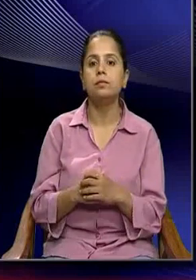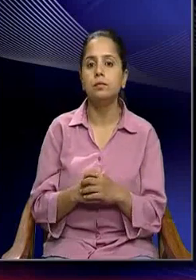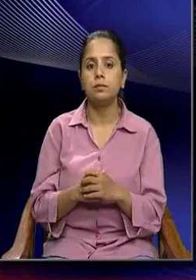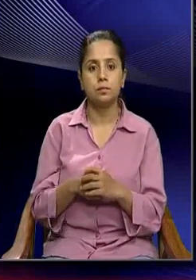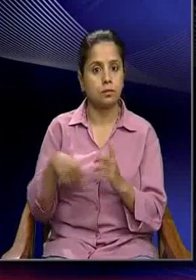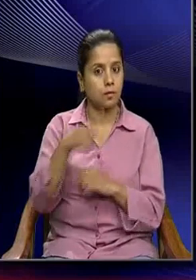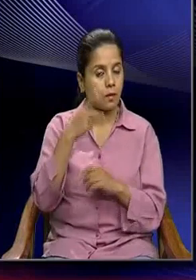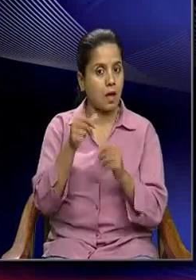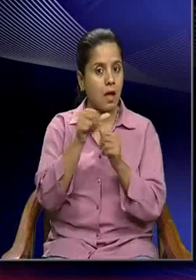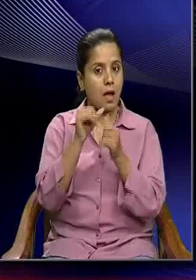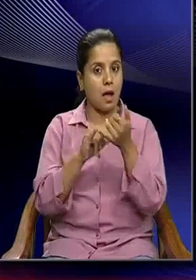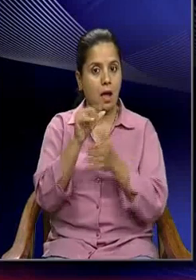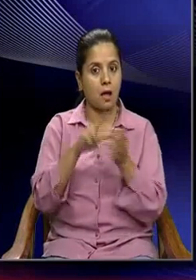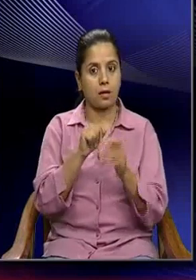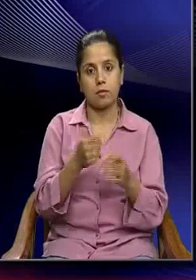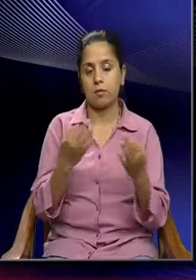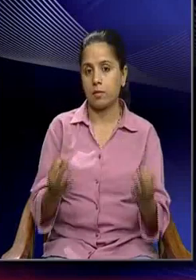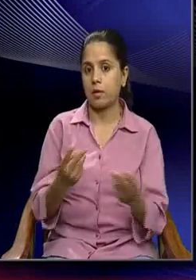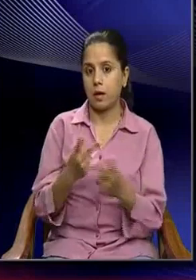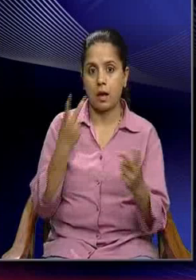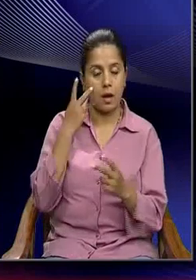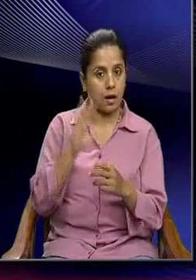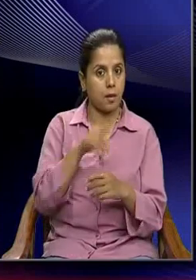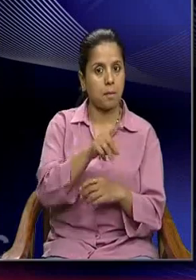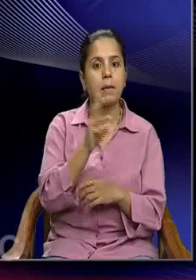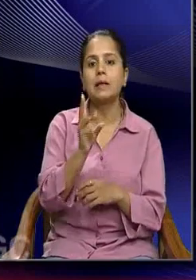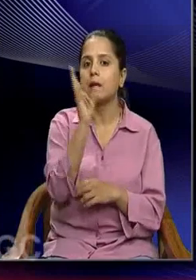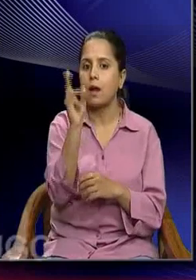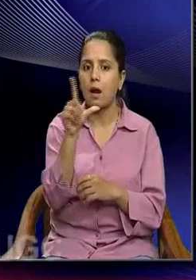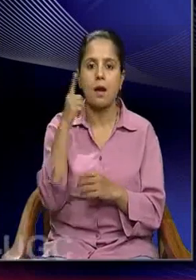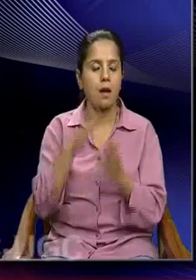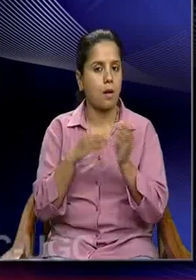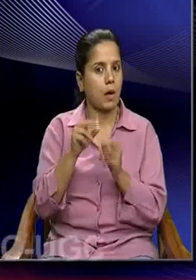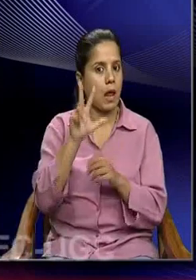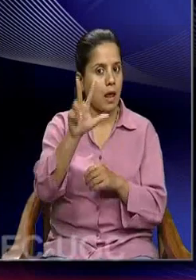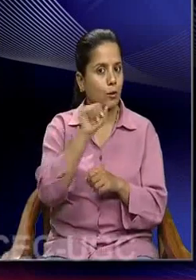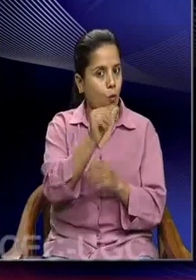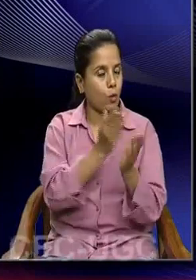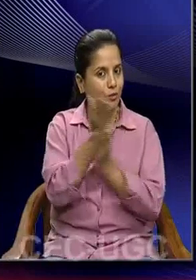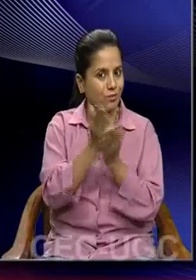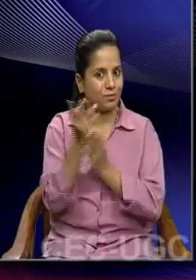So, in the Ashtang Yoga, Asana refers to the third limb of the Eightfold Path.